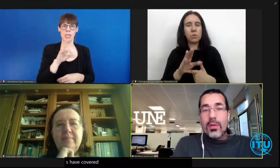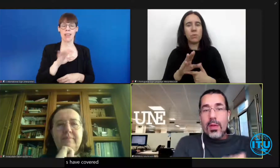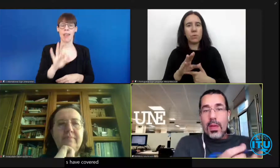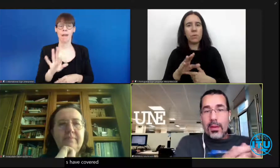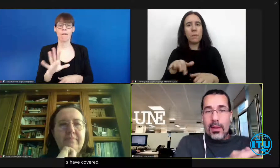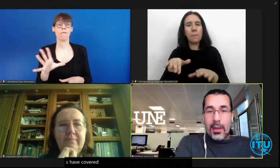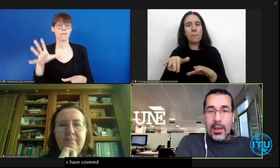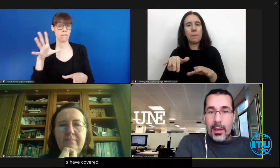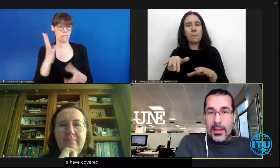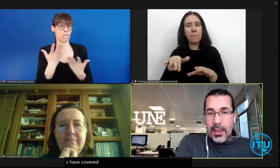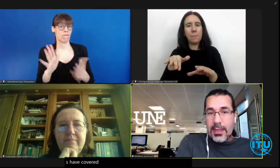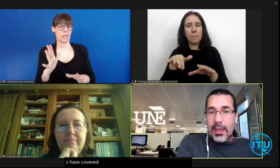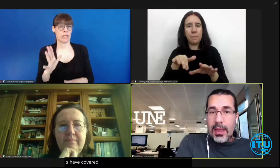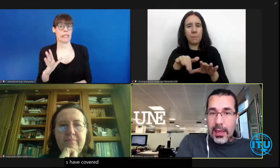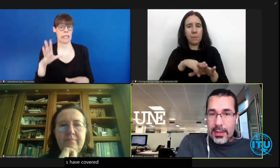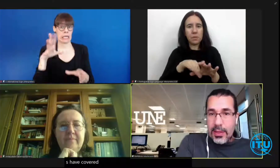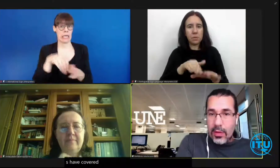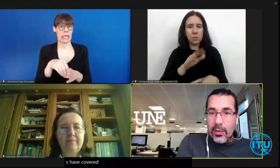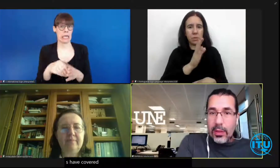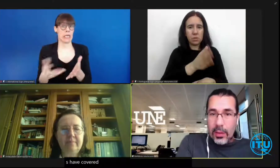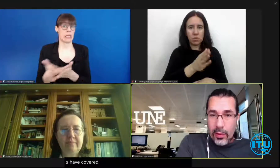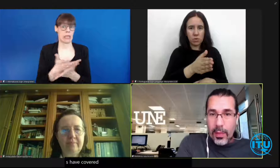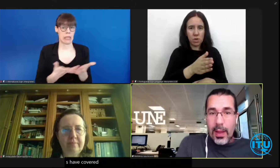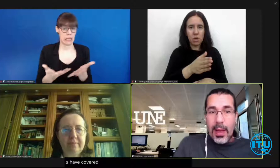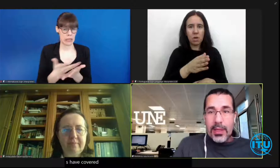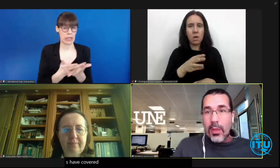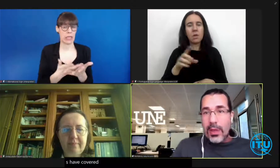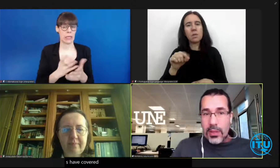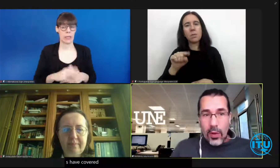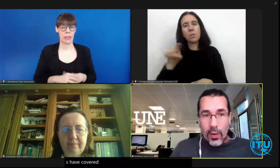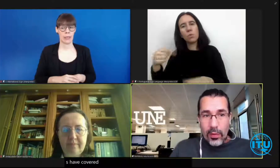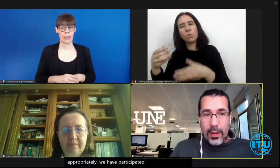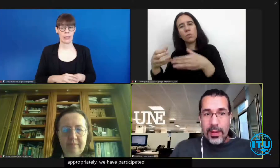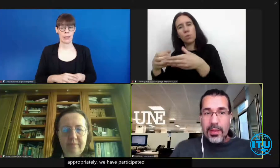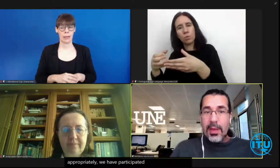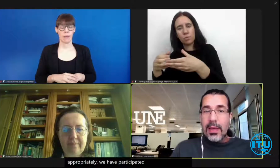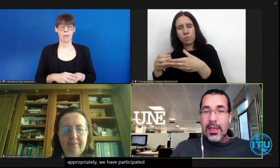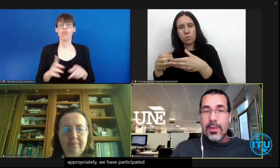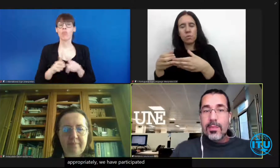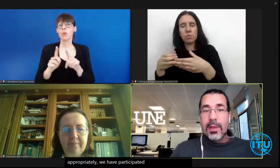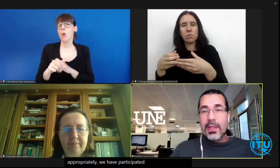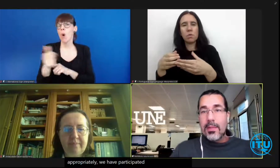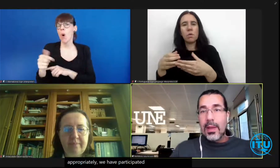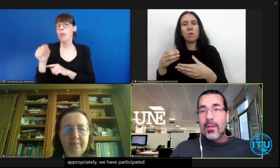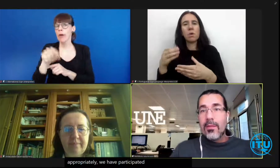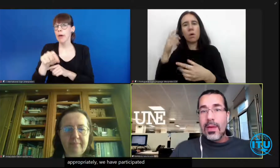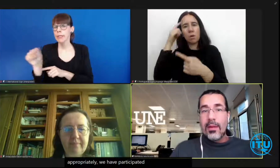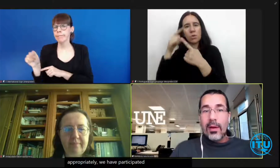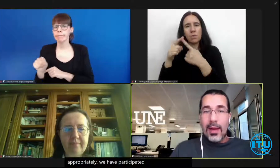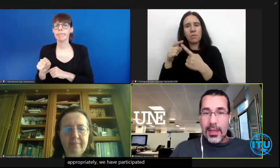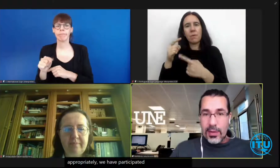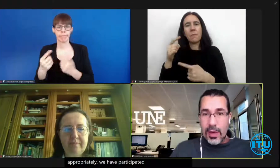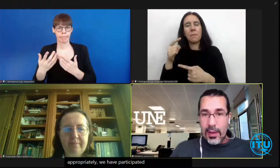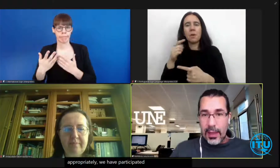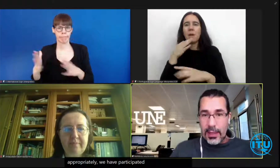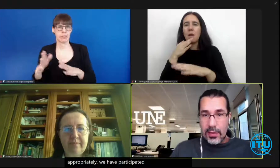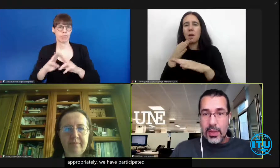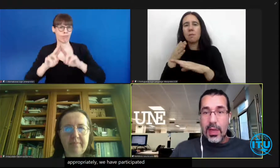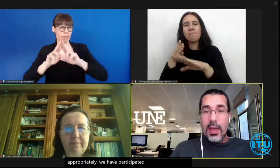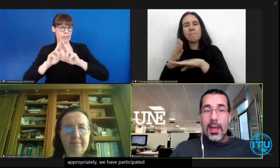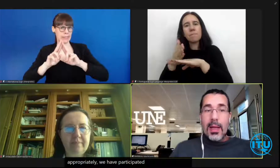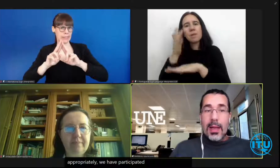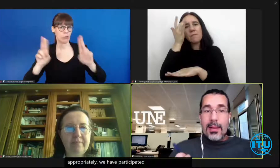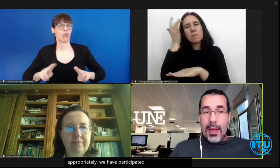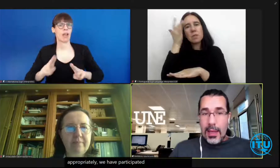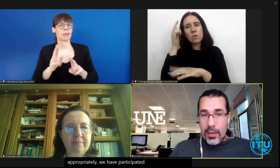and also in the Sensenelec ETSI joint working group, as well as other accessibility experts participating via their national